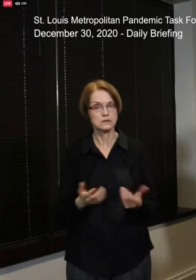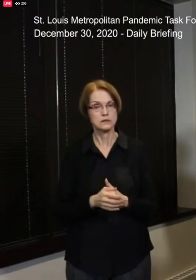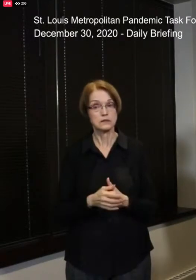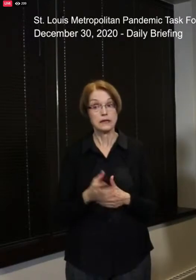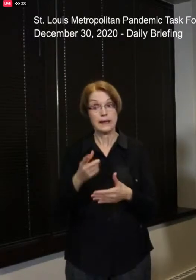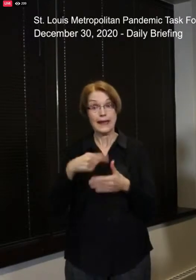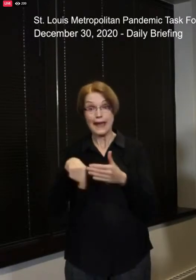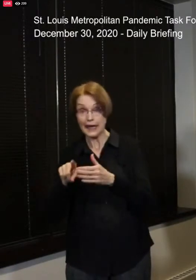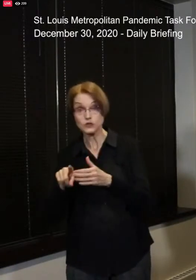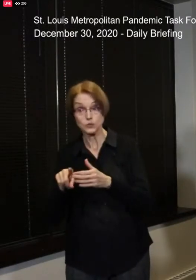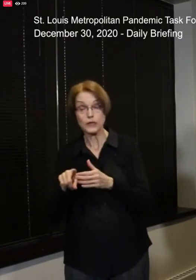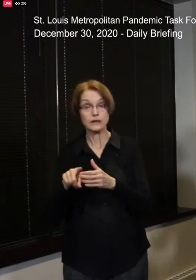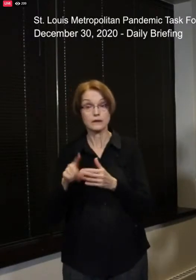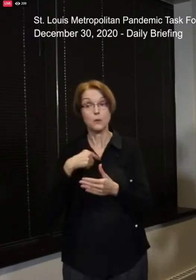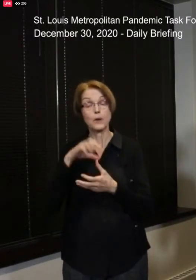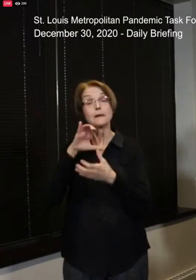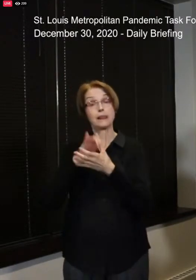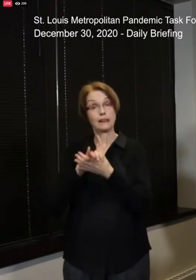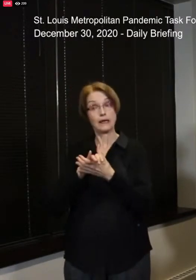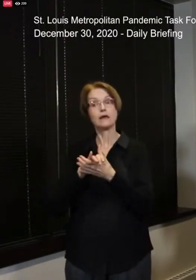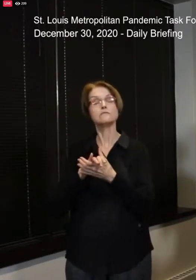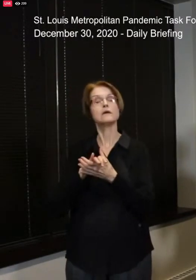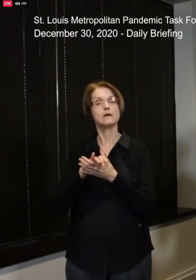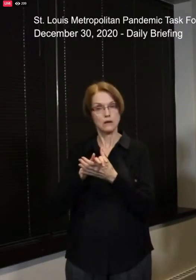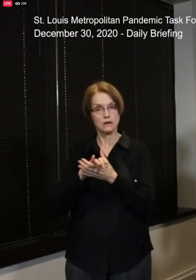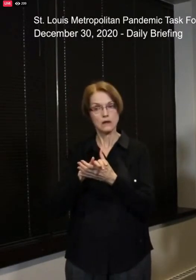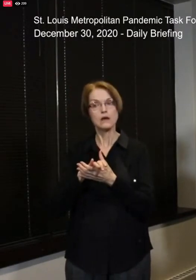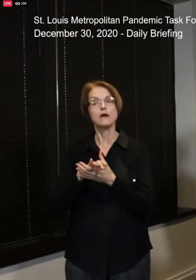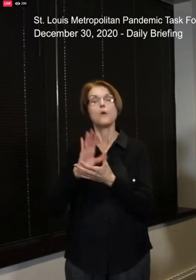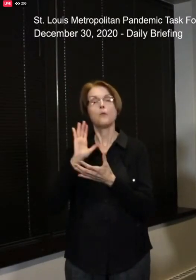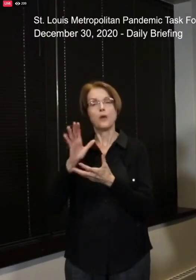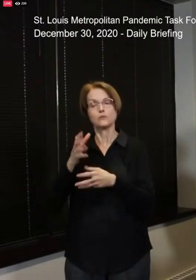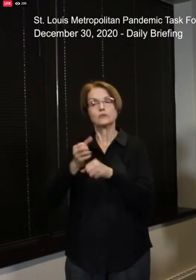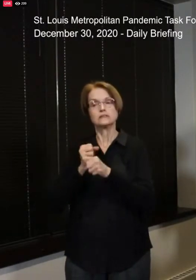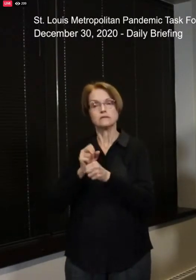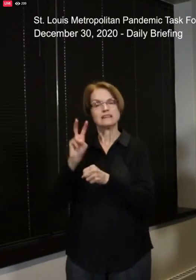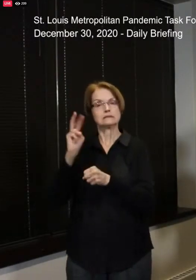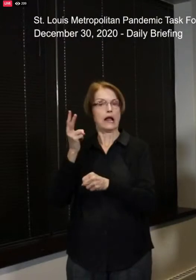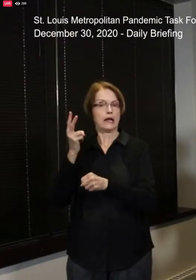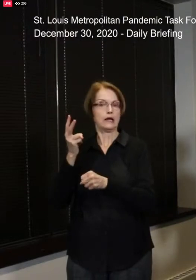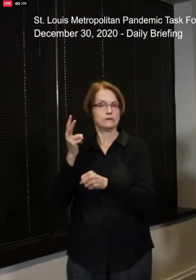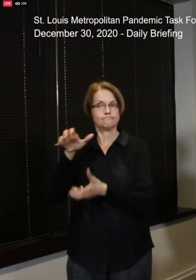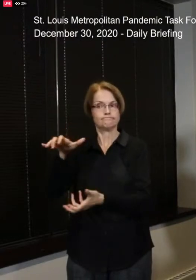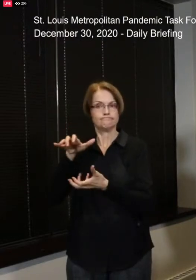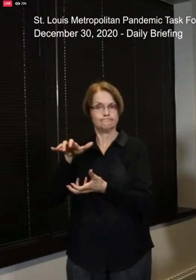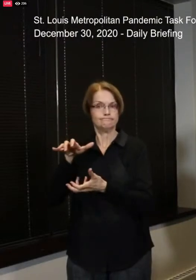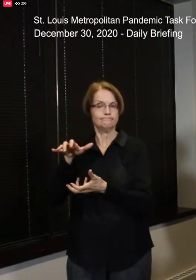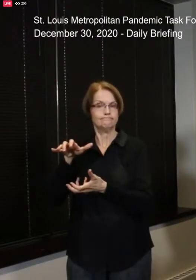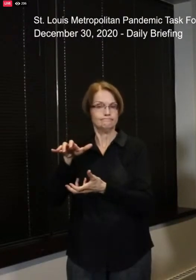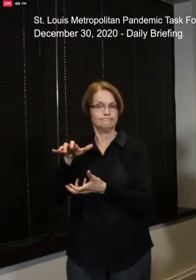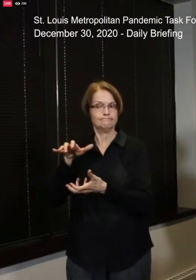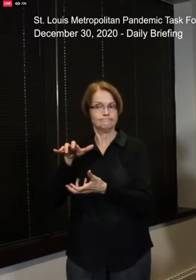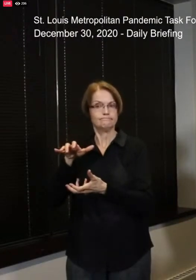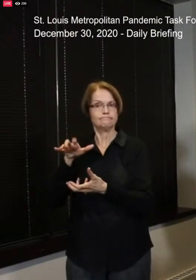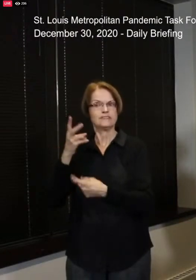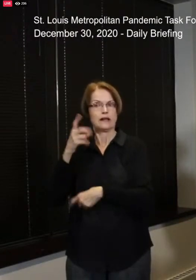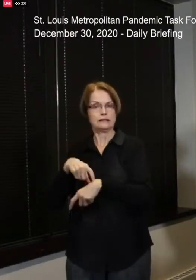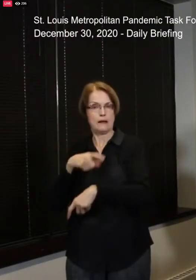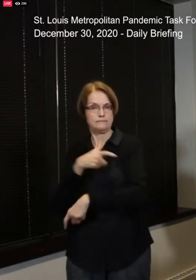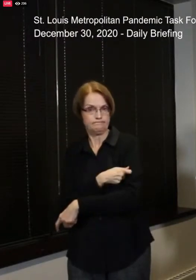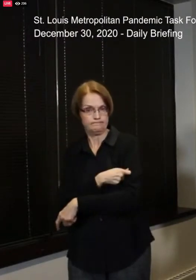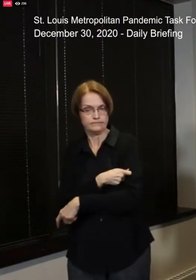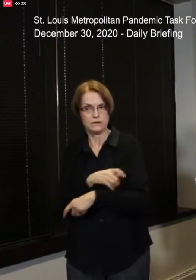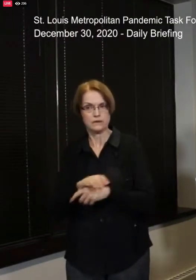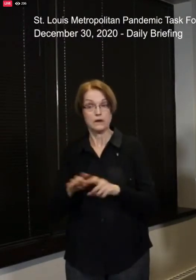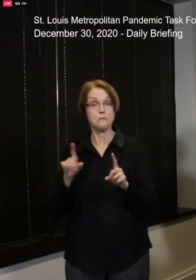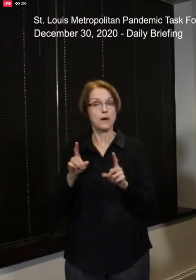next week, we believe that we're going to start getting the second dose from our earlier vaccinations, but we're